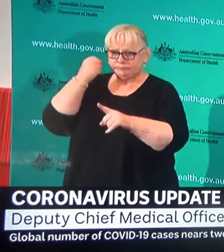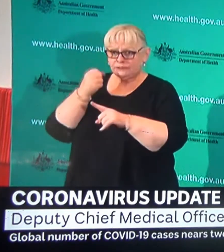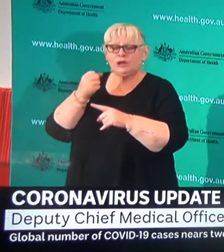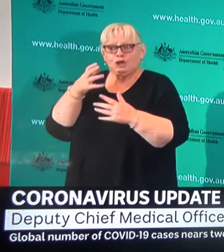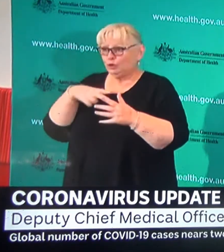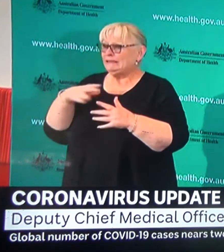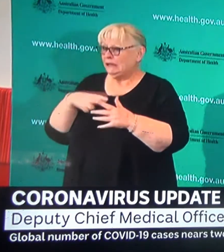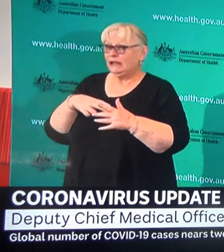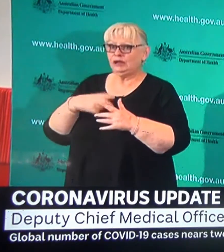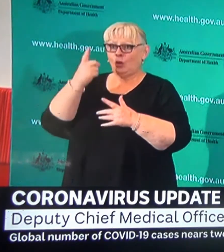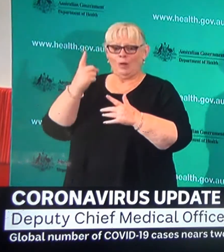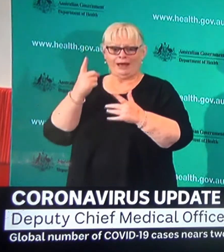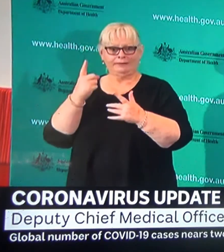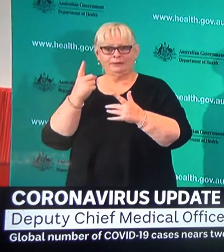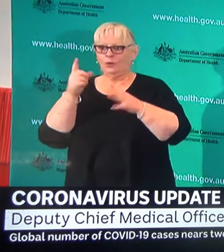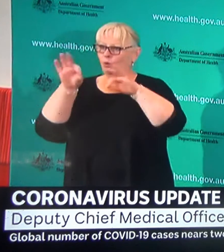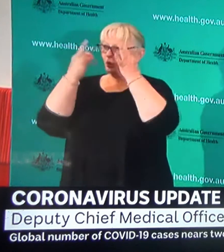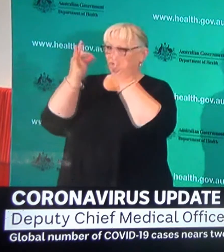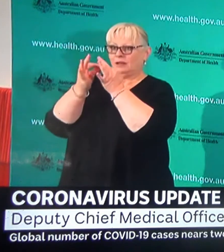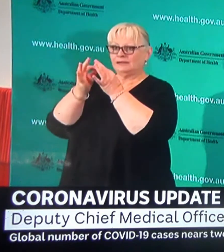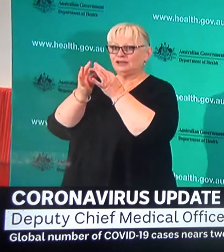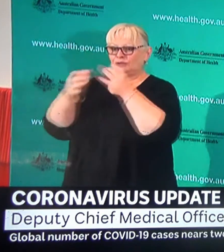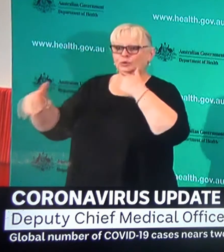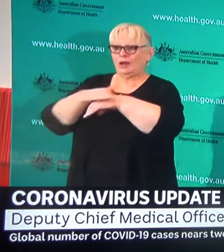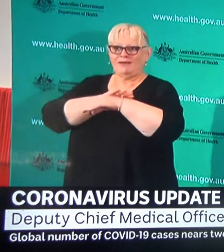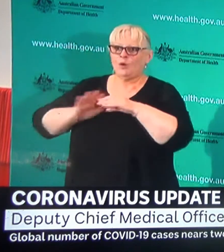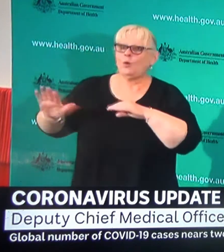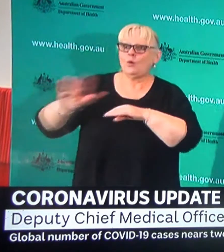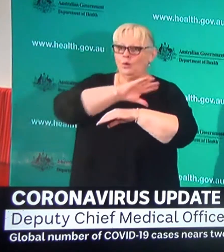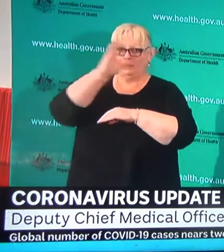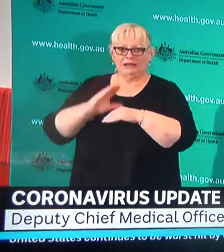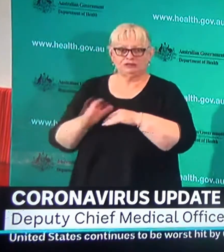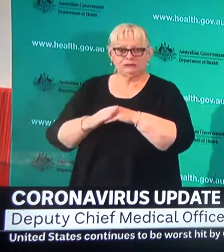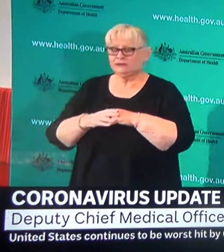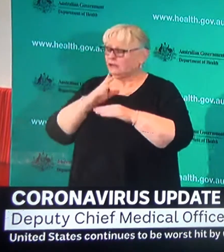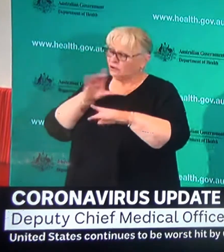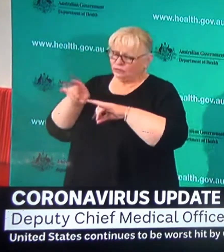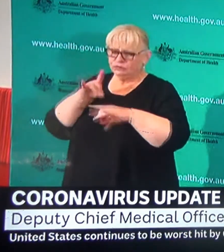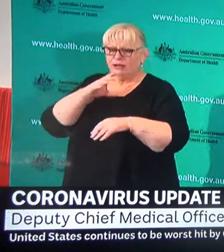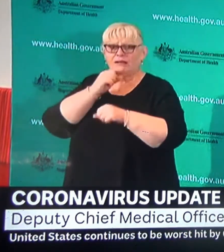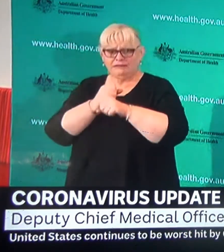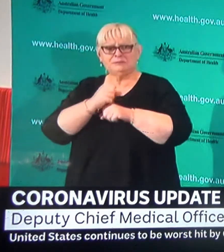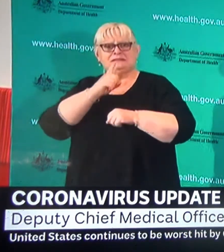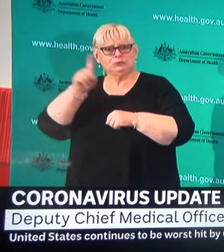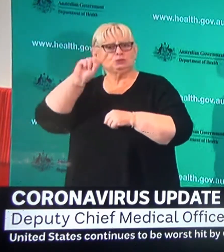needs a multinational organisation, and the Australian government, you've heard today,